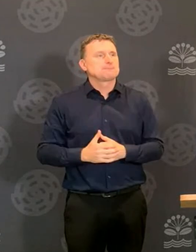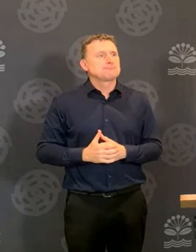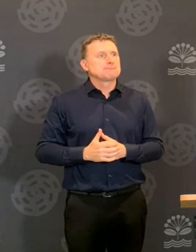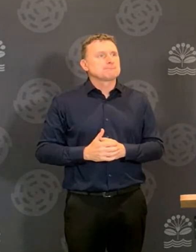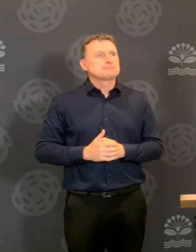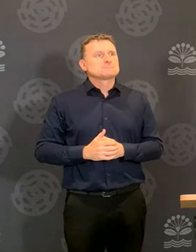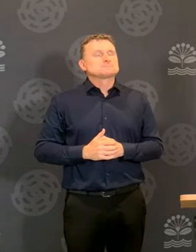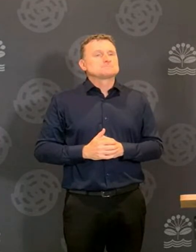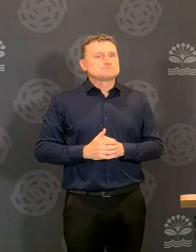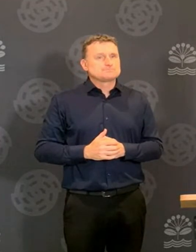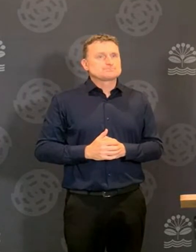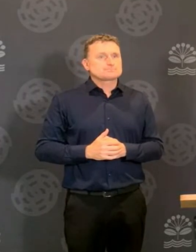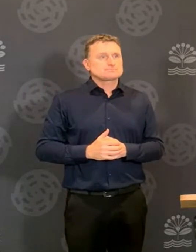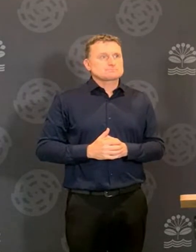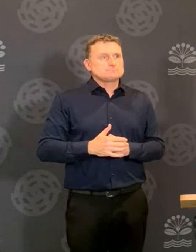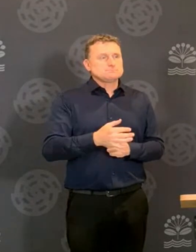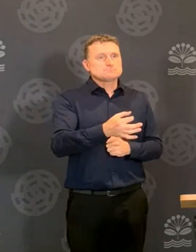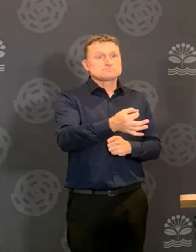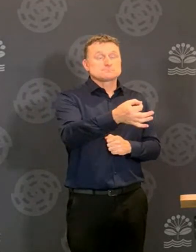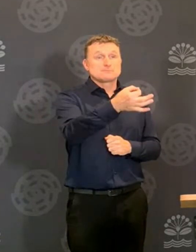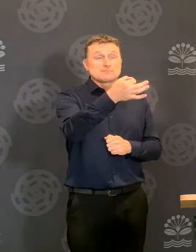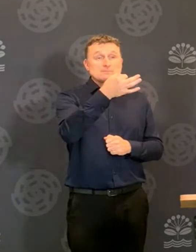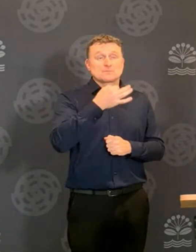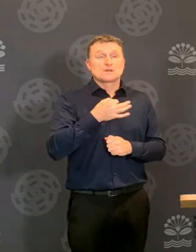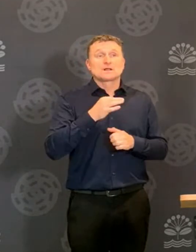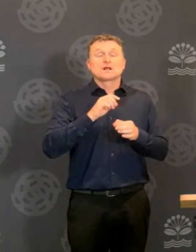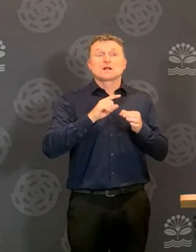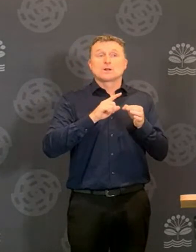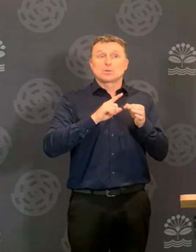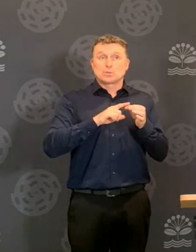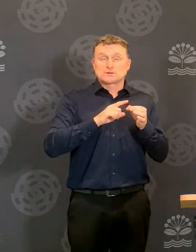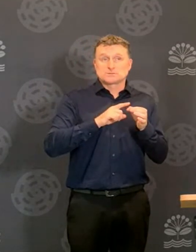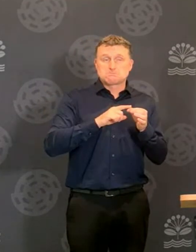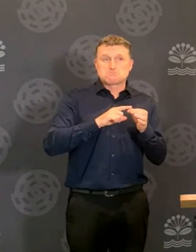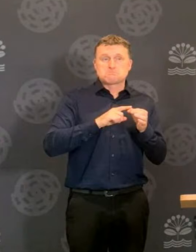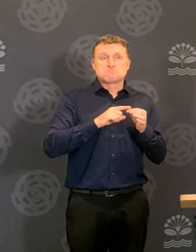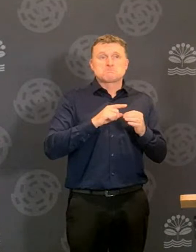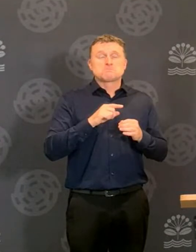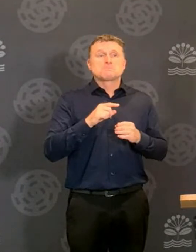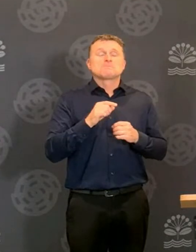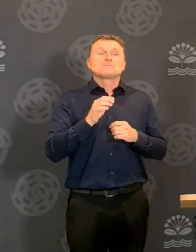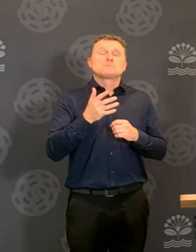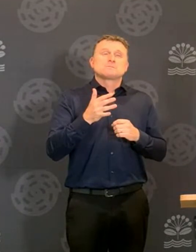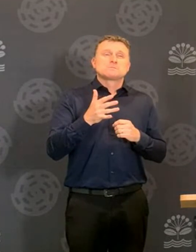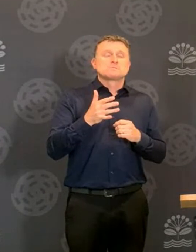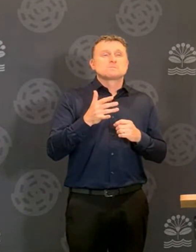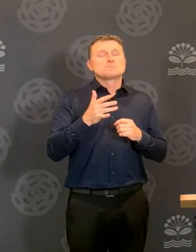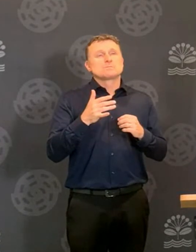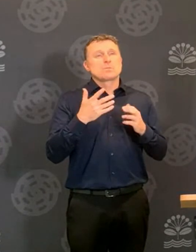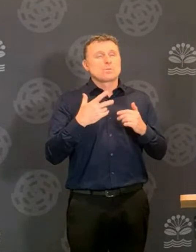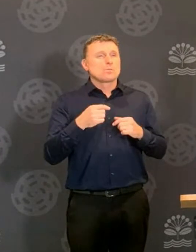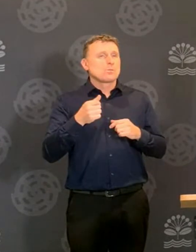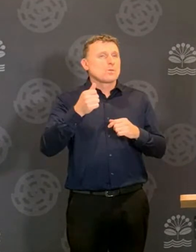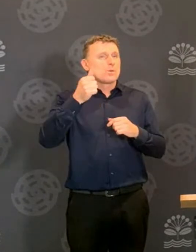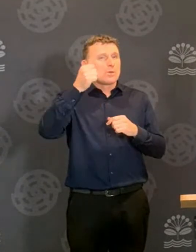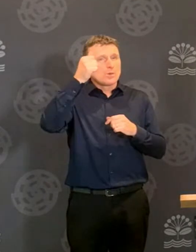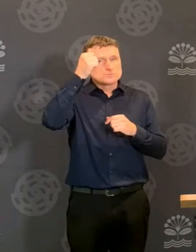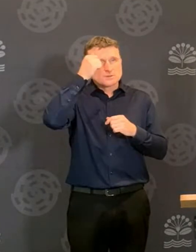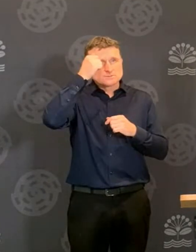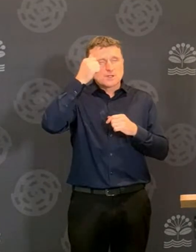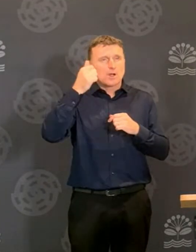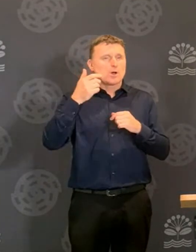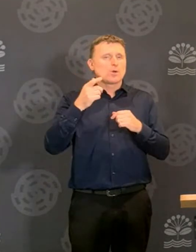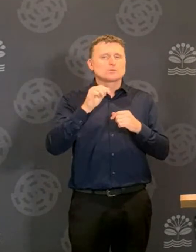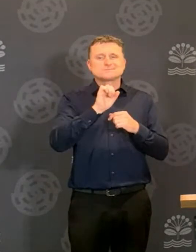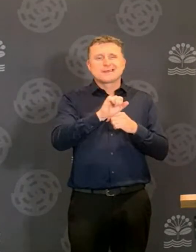yet of, I imagine this will be part of your investigations, but for want of a better term, where the choke